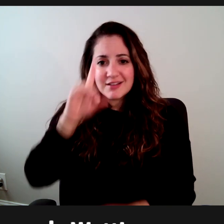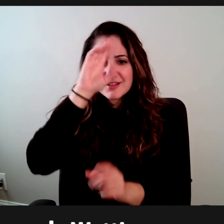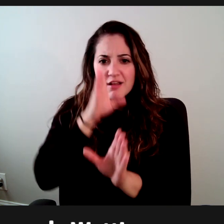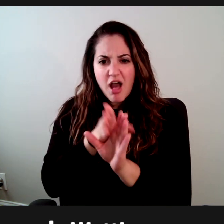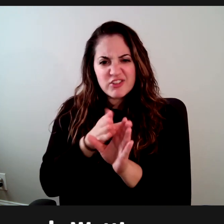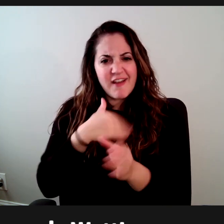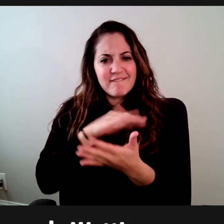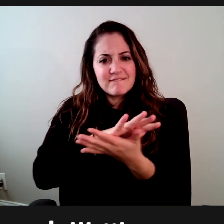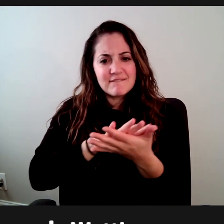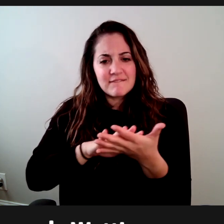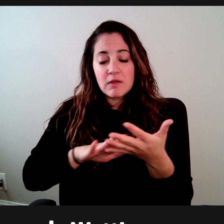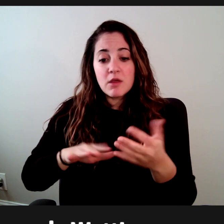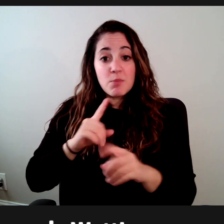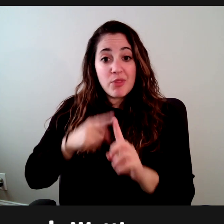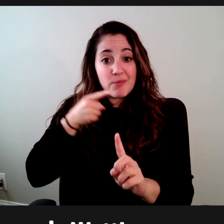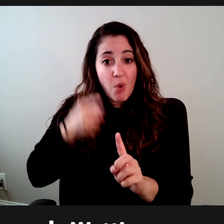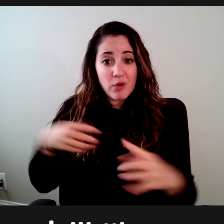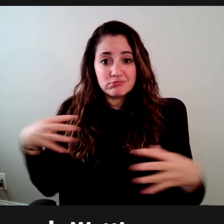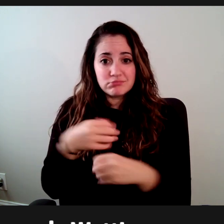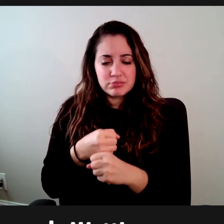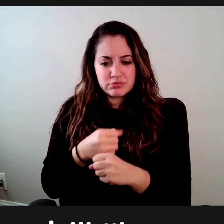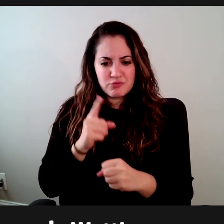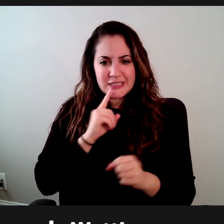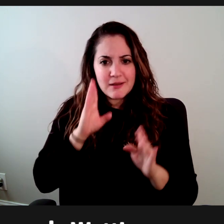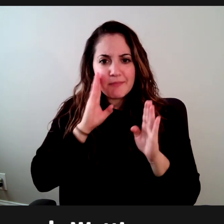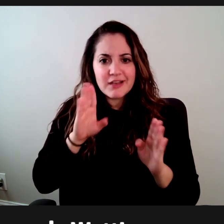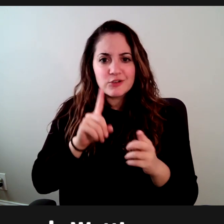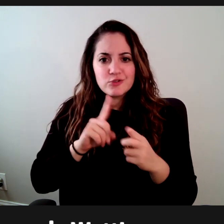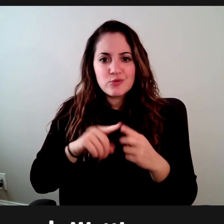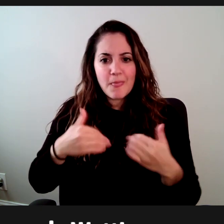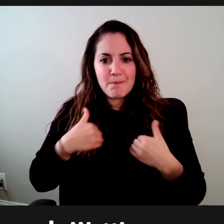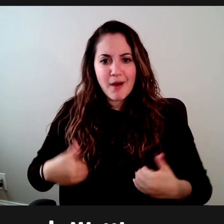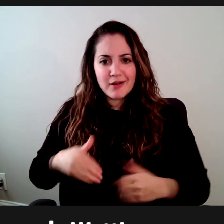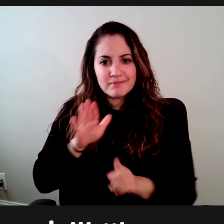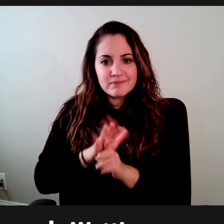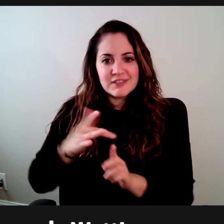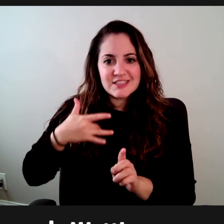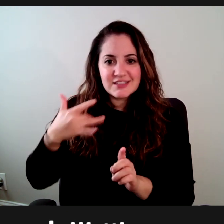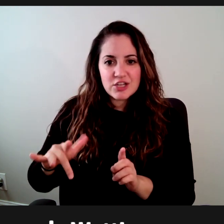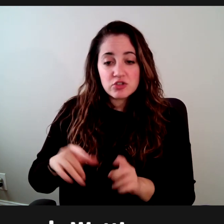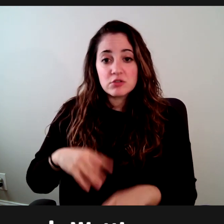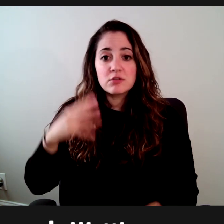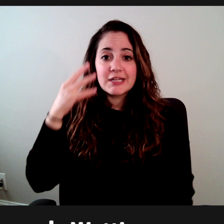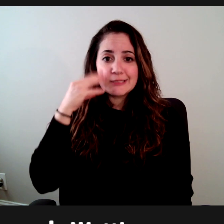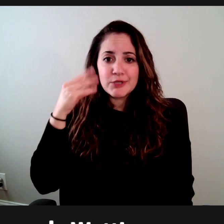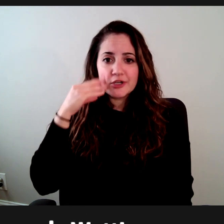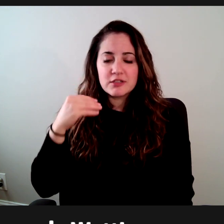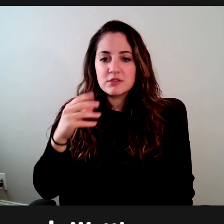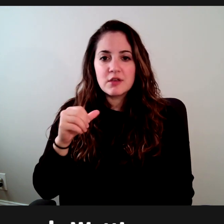somatic psychology, those kinds of things. And it's about tuning into the body's sensations